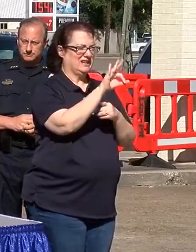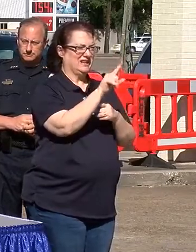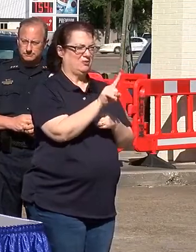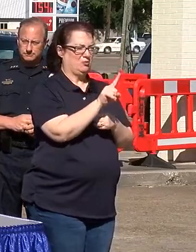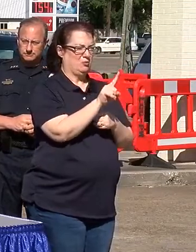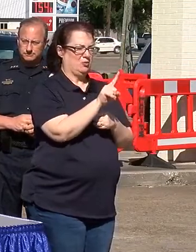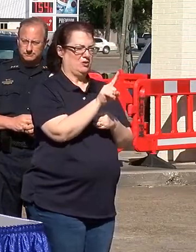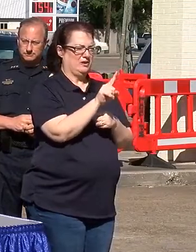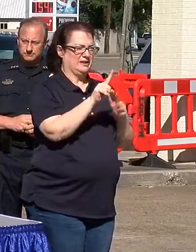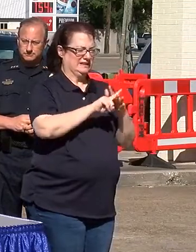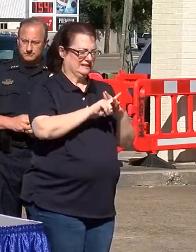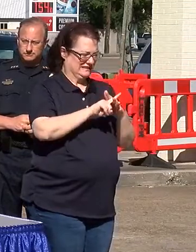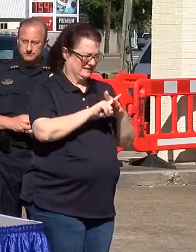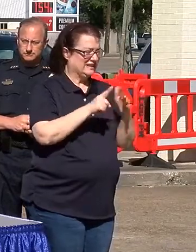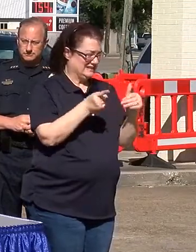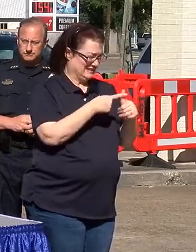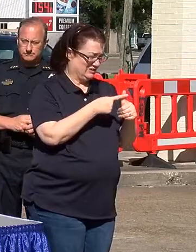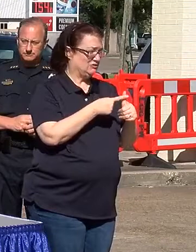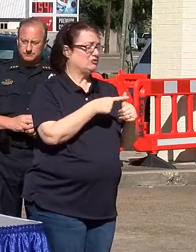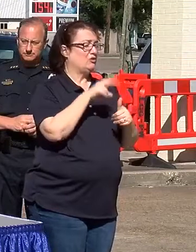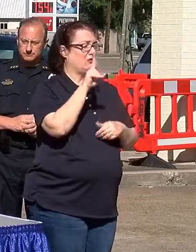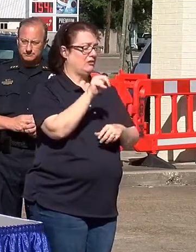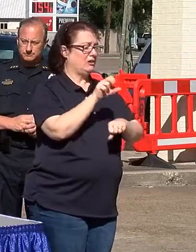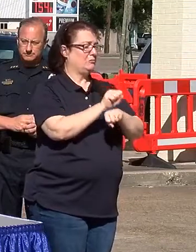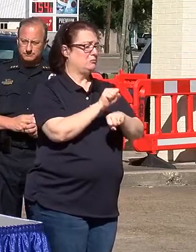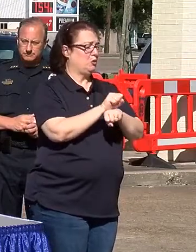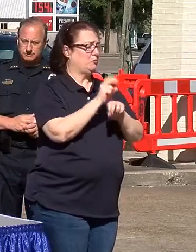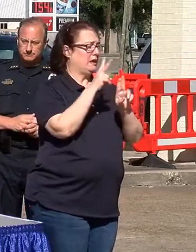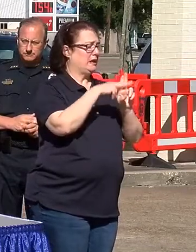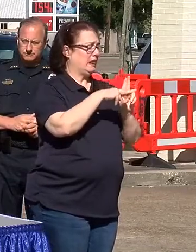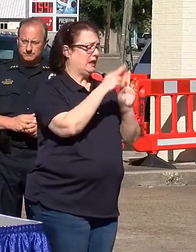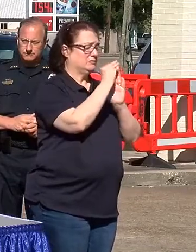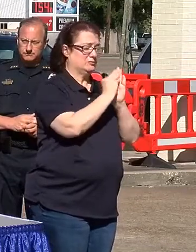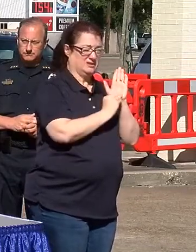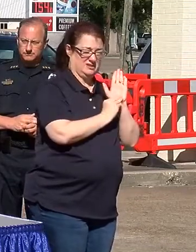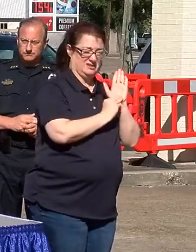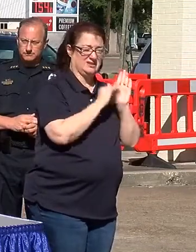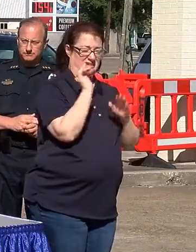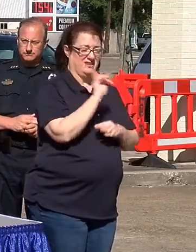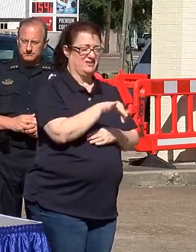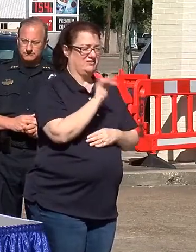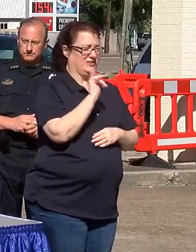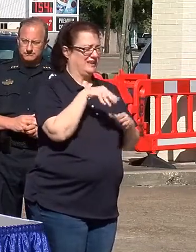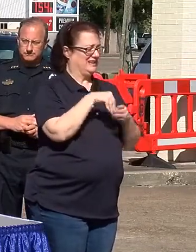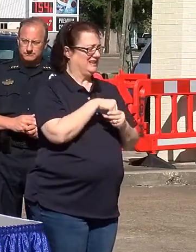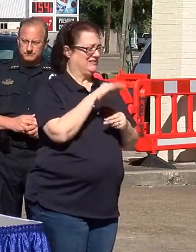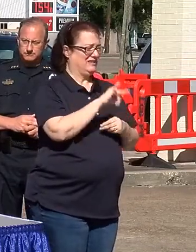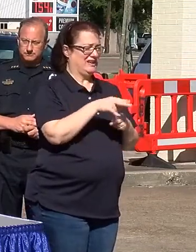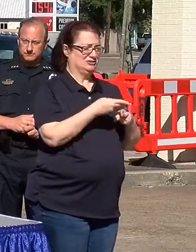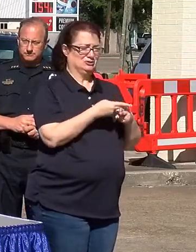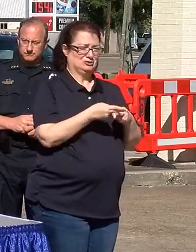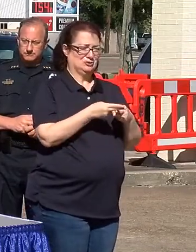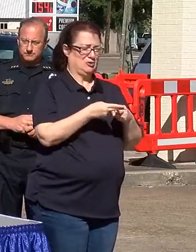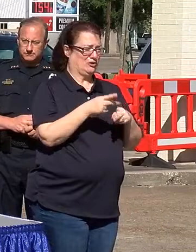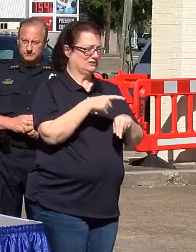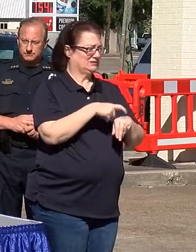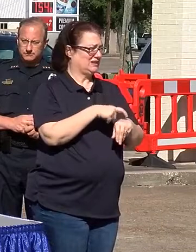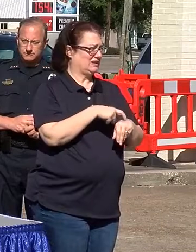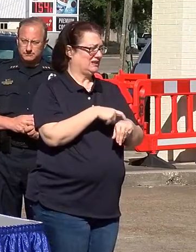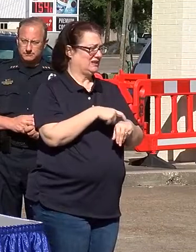4,091 initial unemployment claims. This many unemployment claims in this short of a period is by